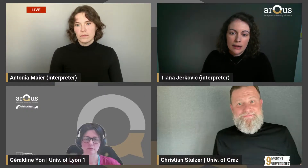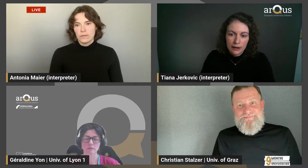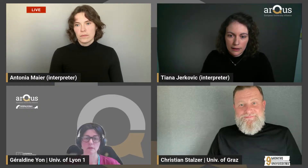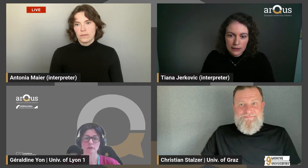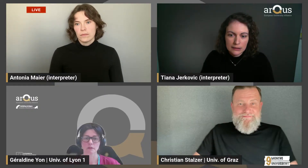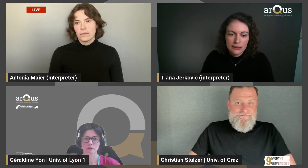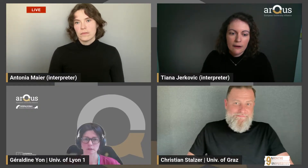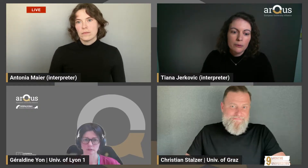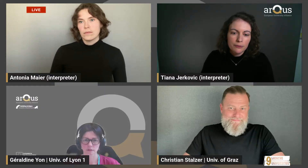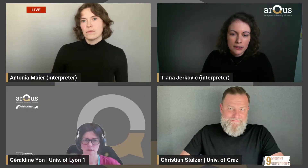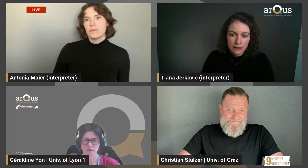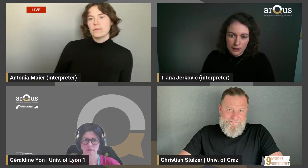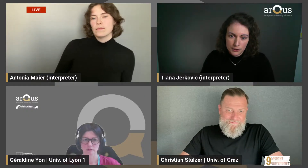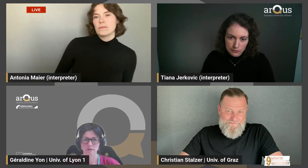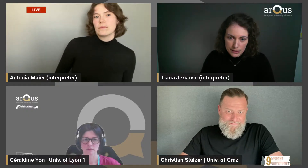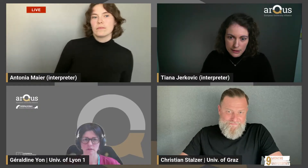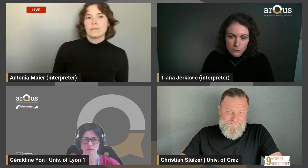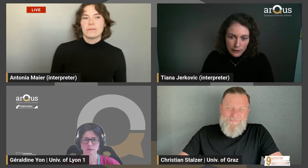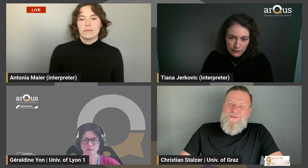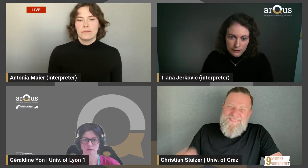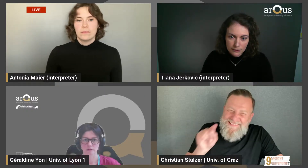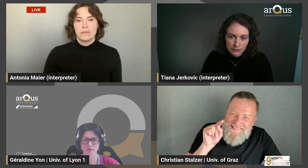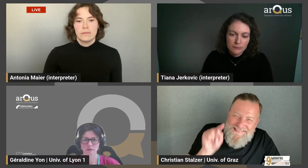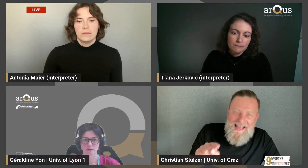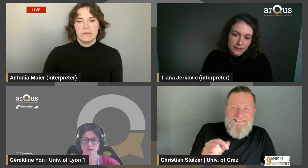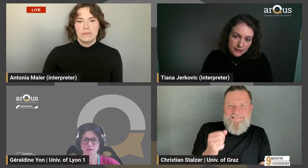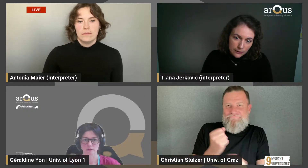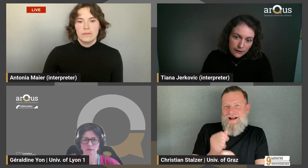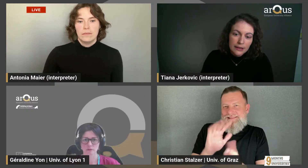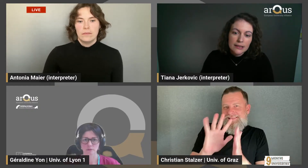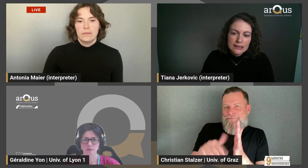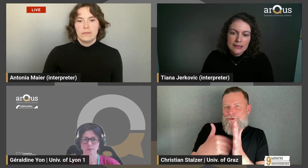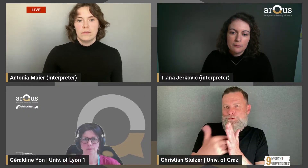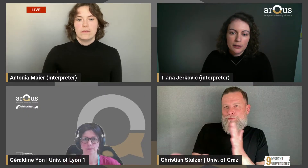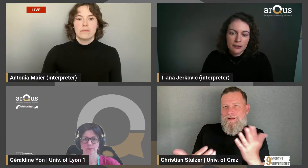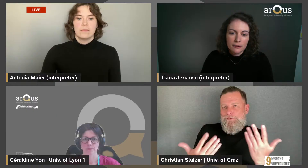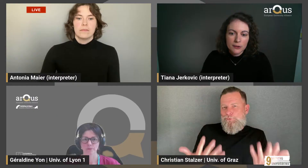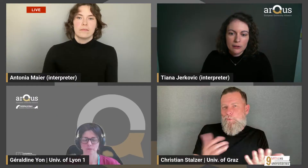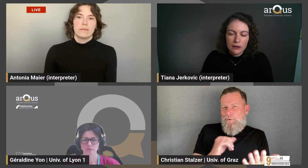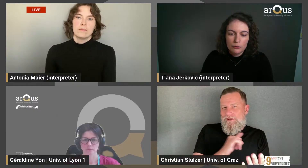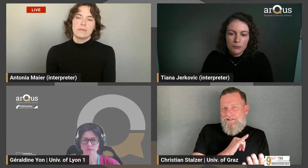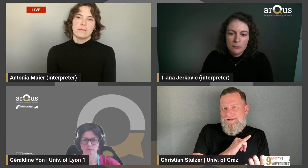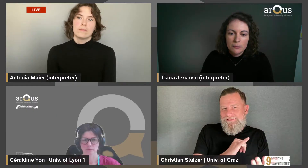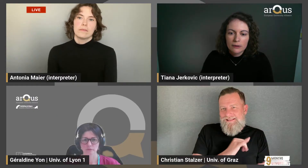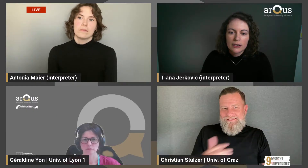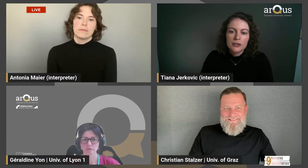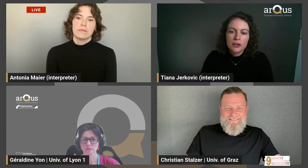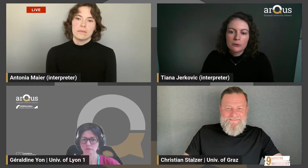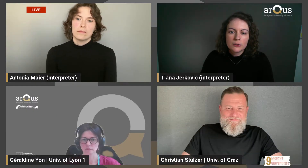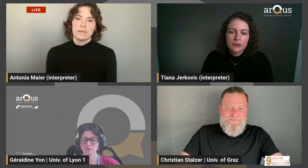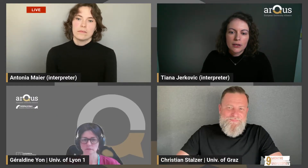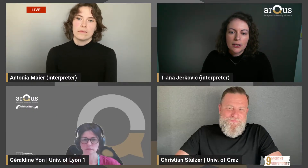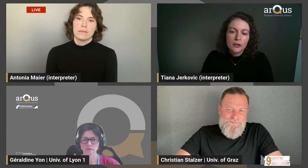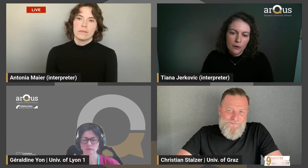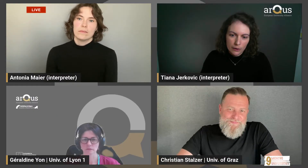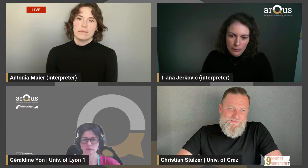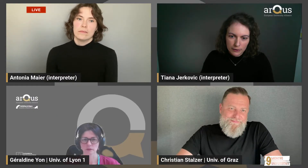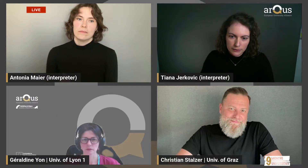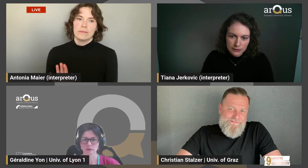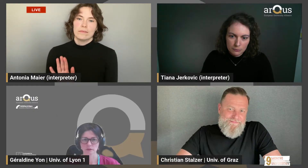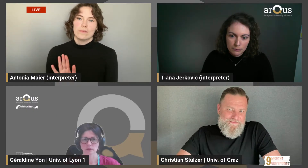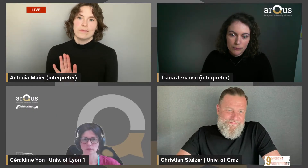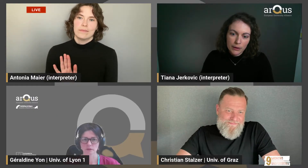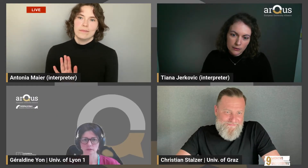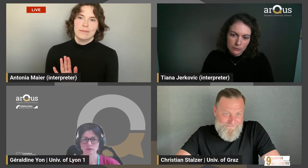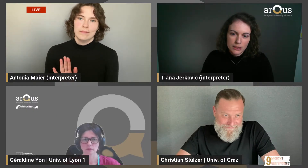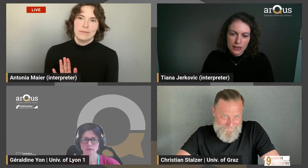regional dialects within the countries as well. So this is something that also a lot of people don't know